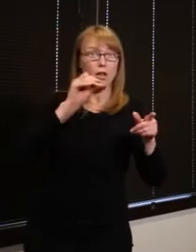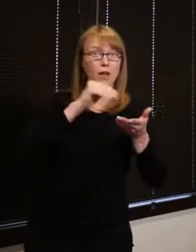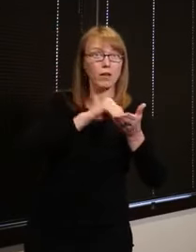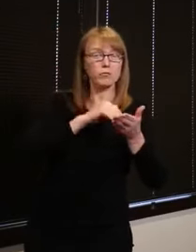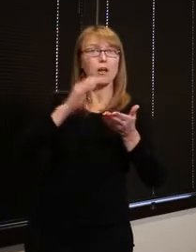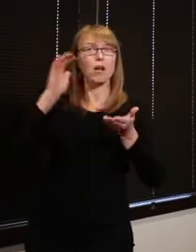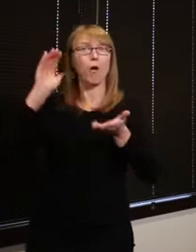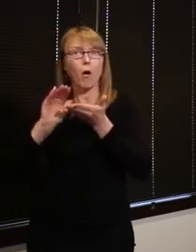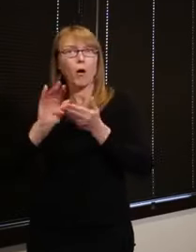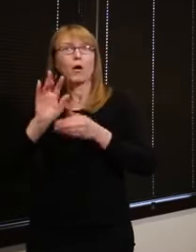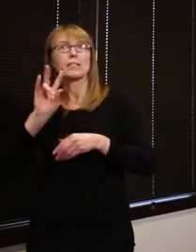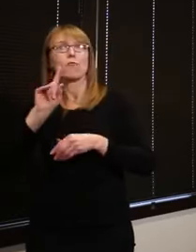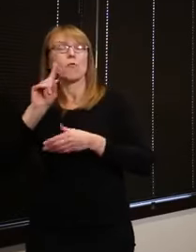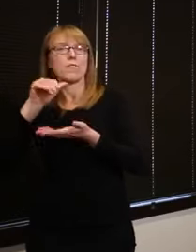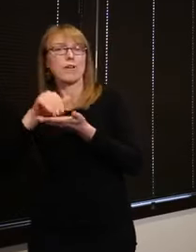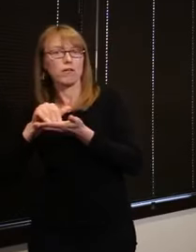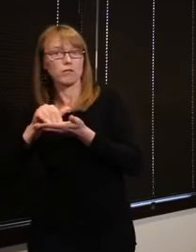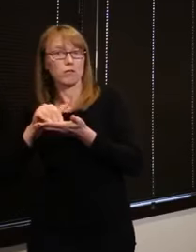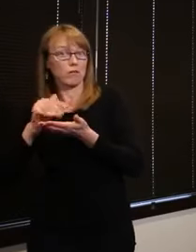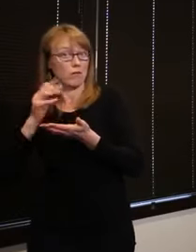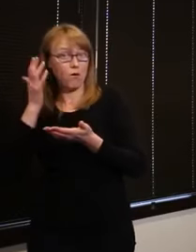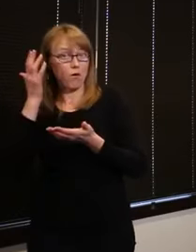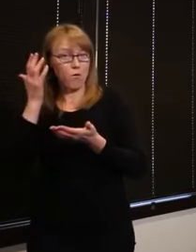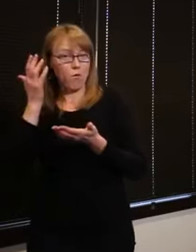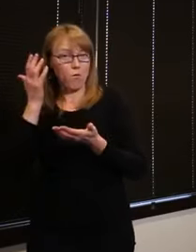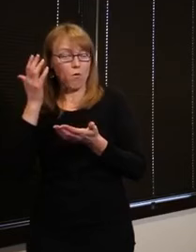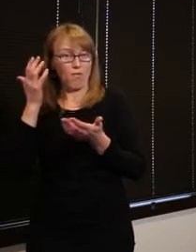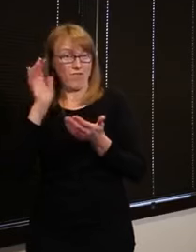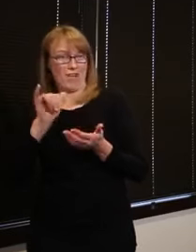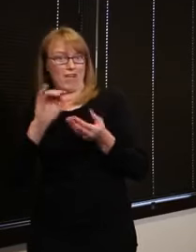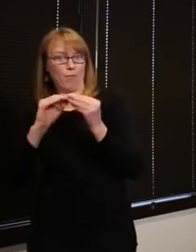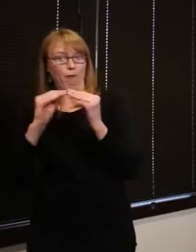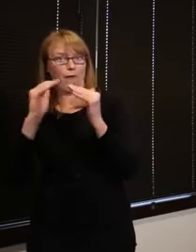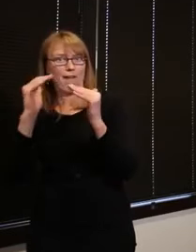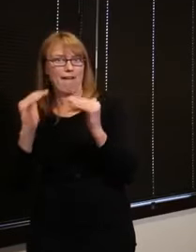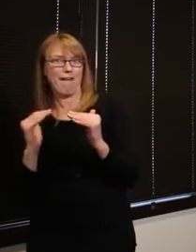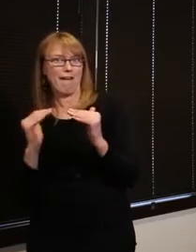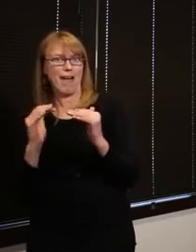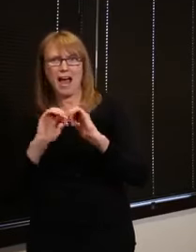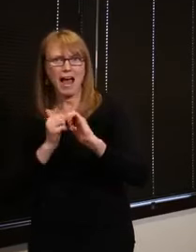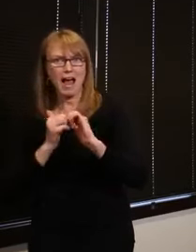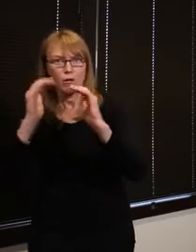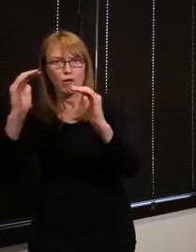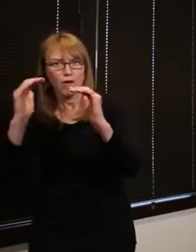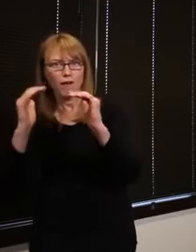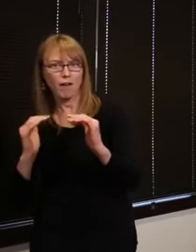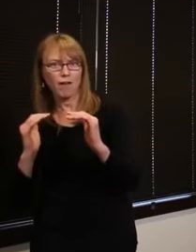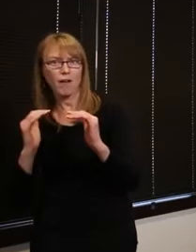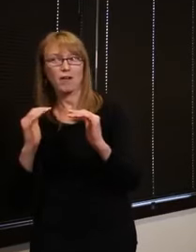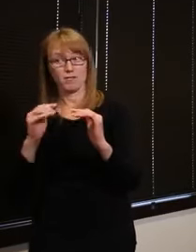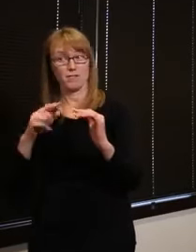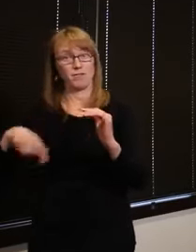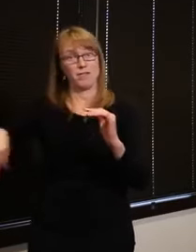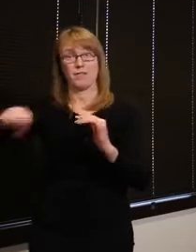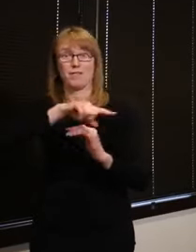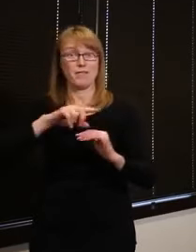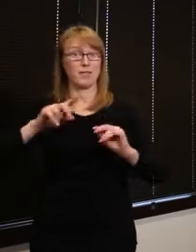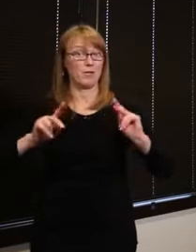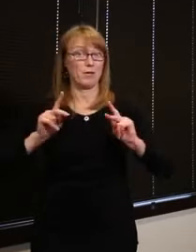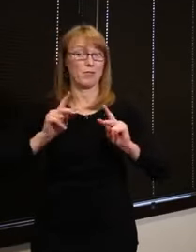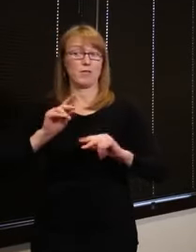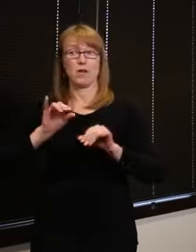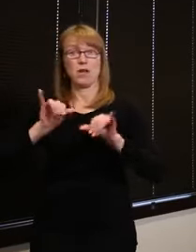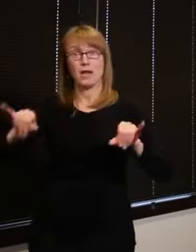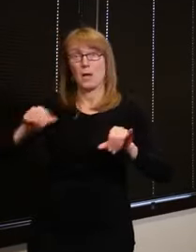social distancing, hand washing, keeping surfaces clean. All of those things have brought that estimate down. And just to